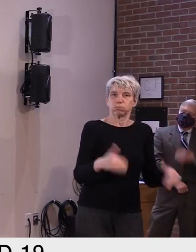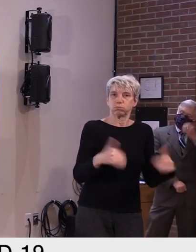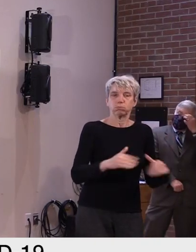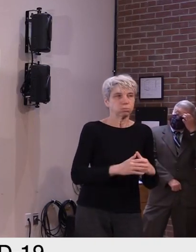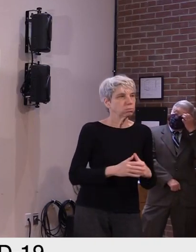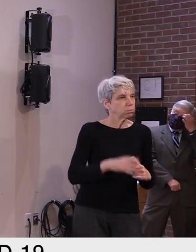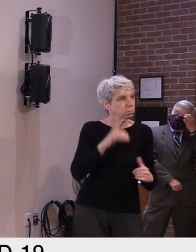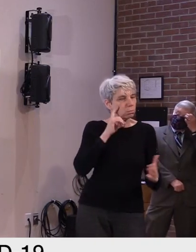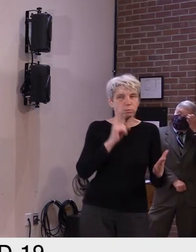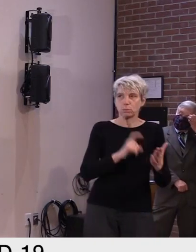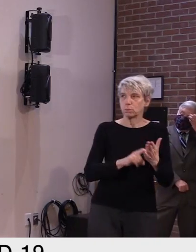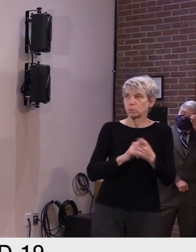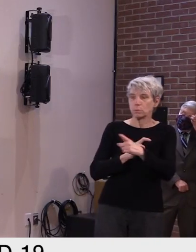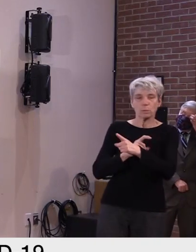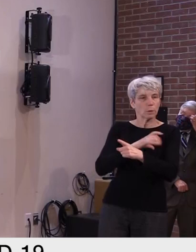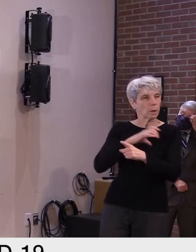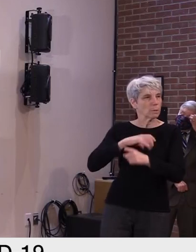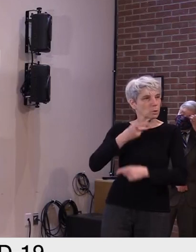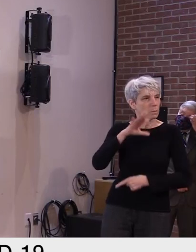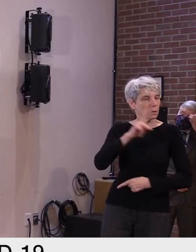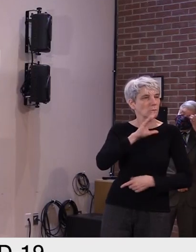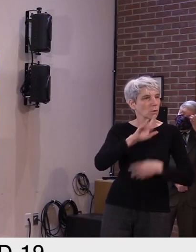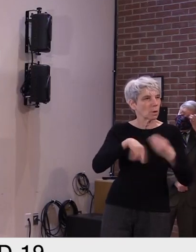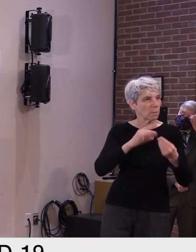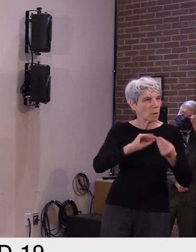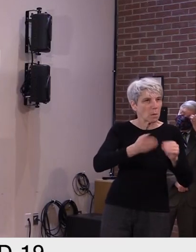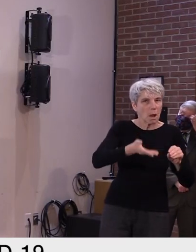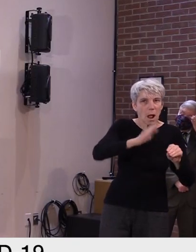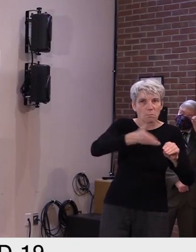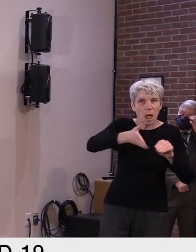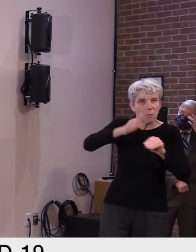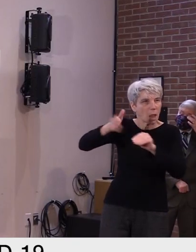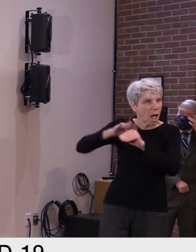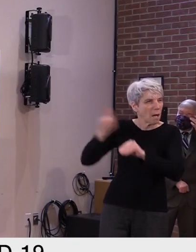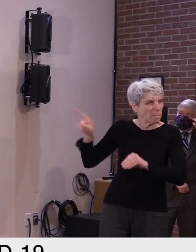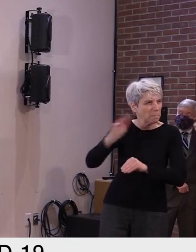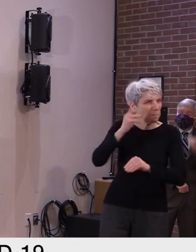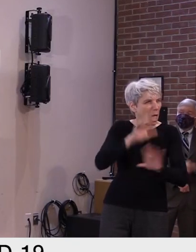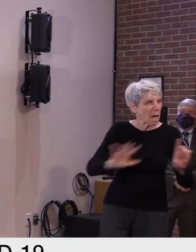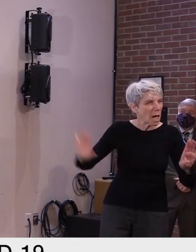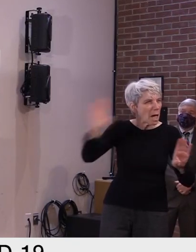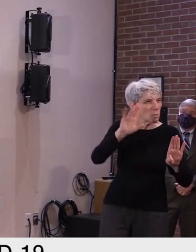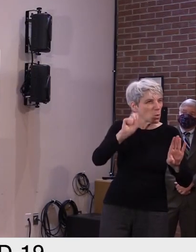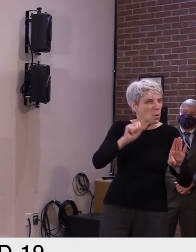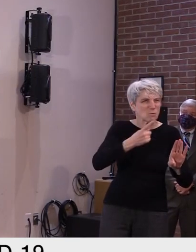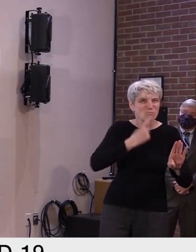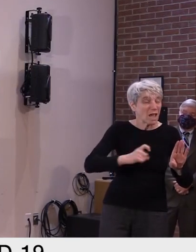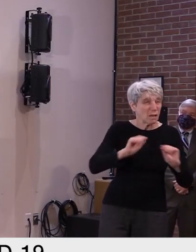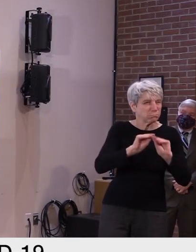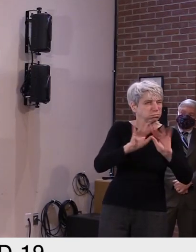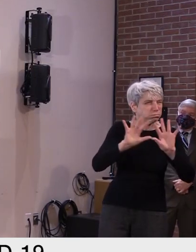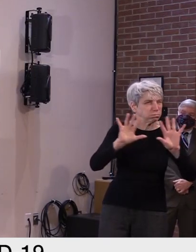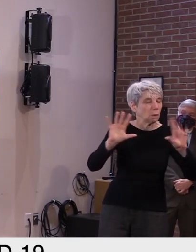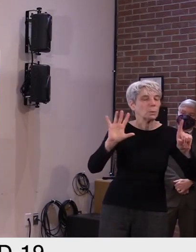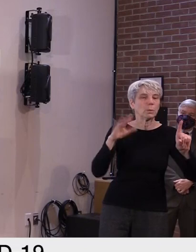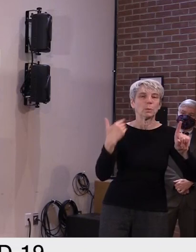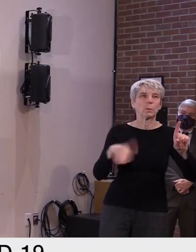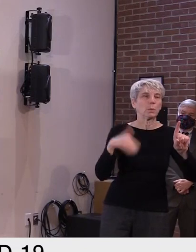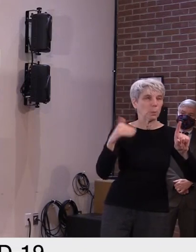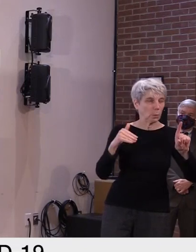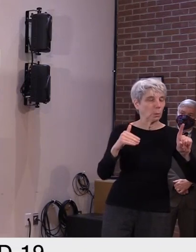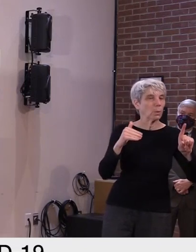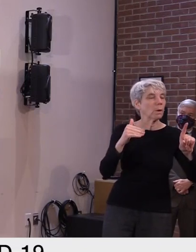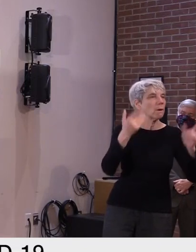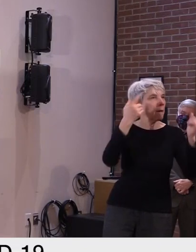told you of. But of course, the biggest activity right now happens to be the hockey